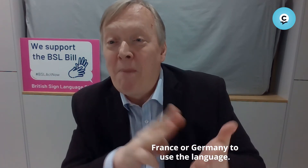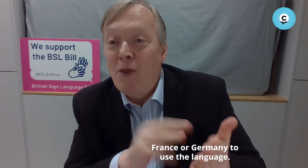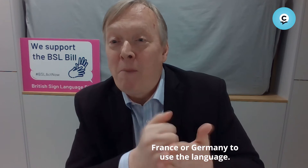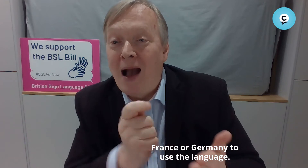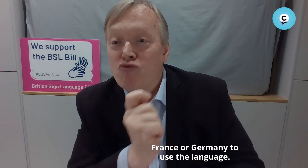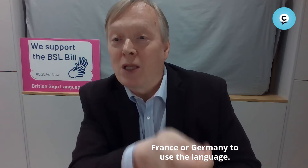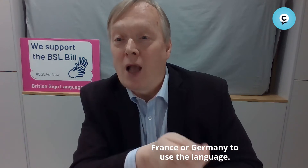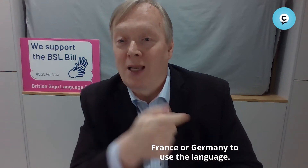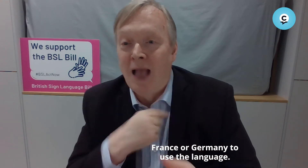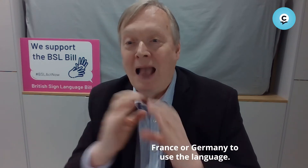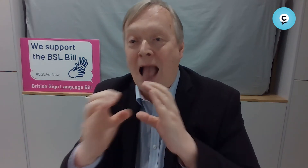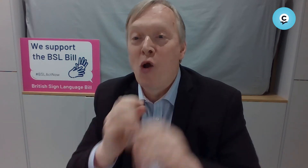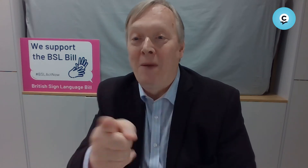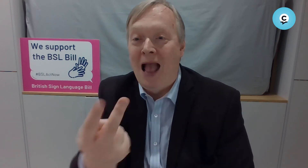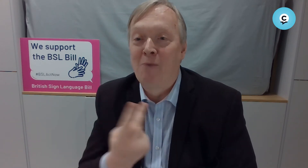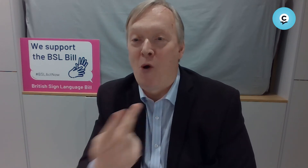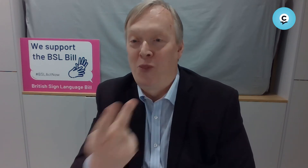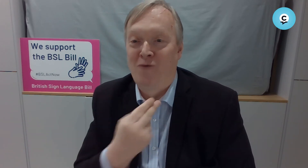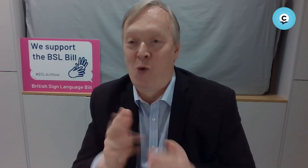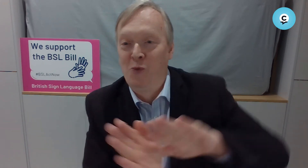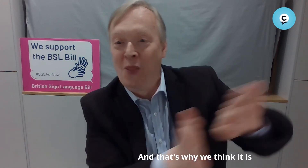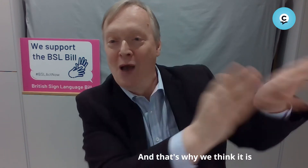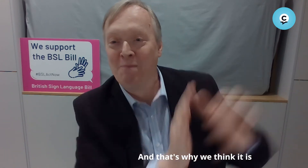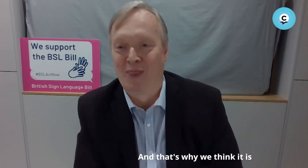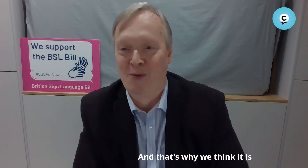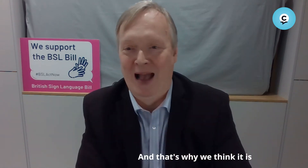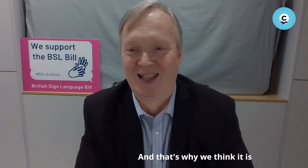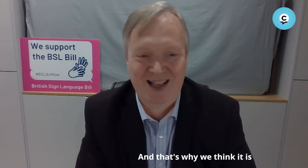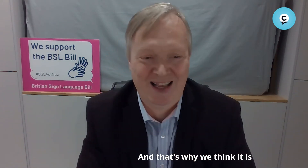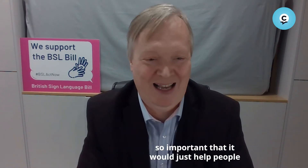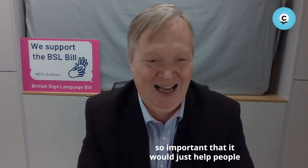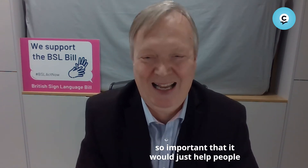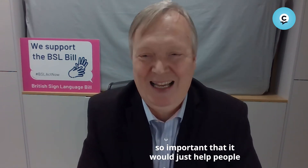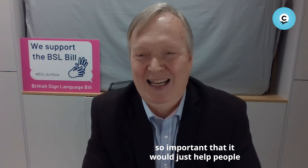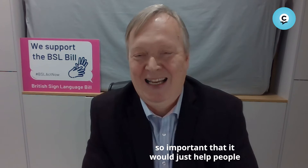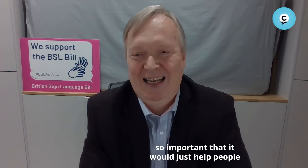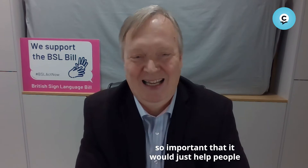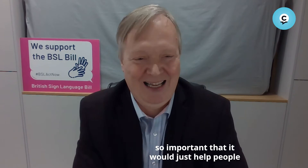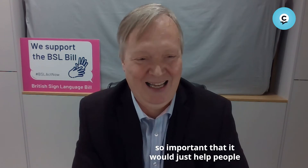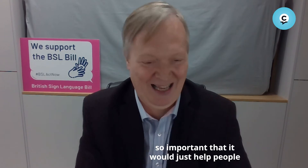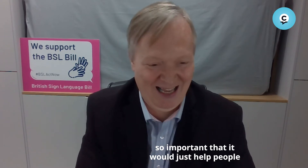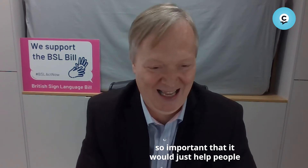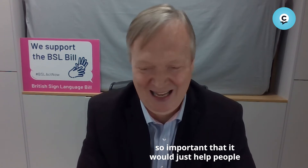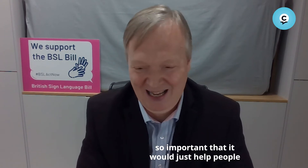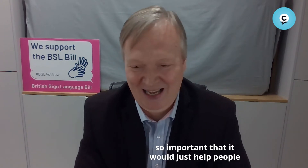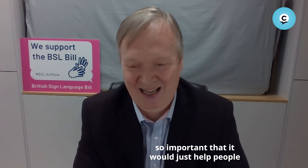to use the language. And that's why we think it is so important that it would just